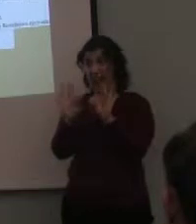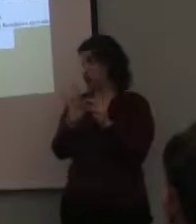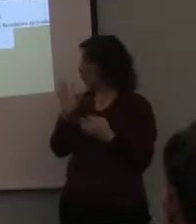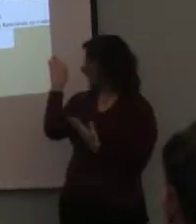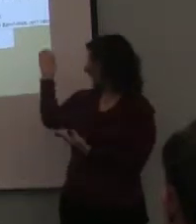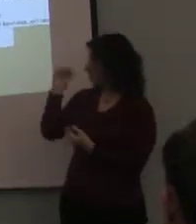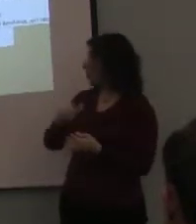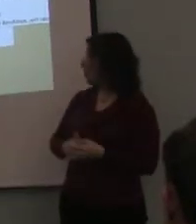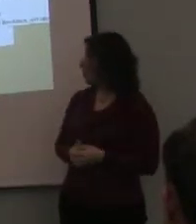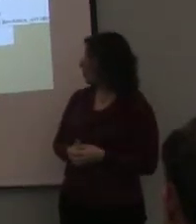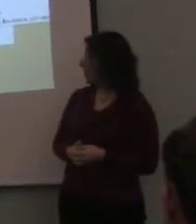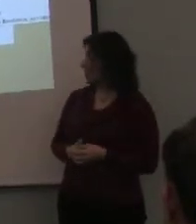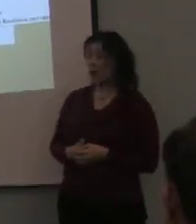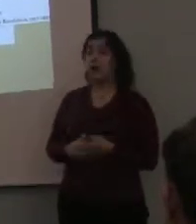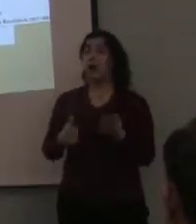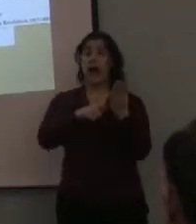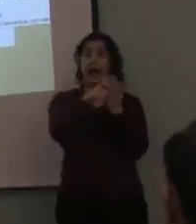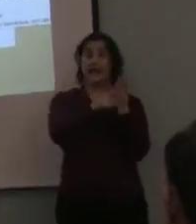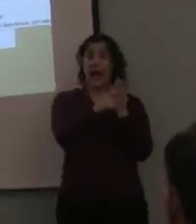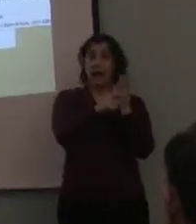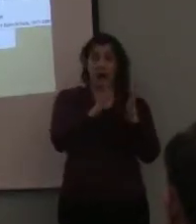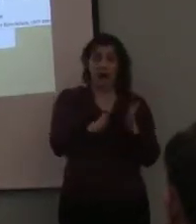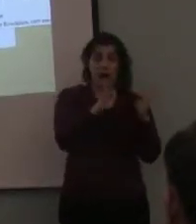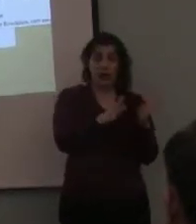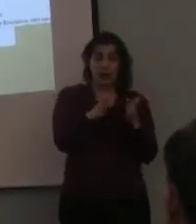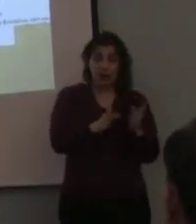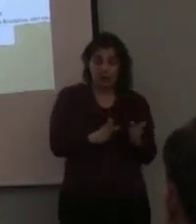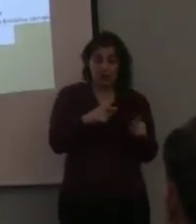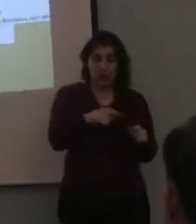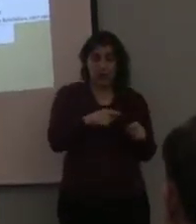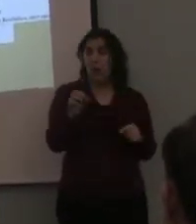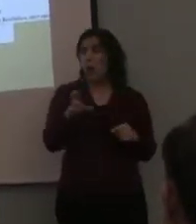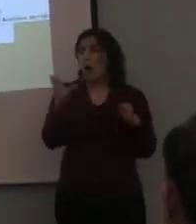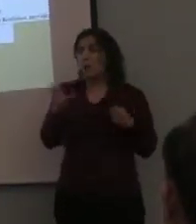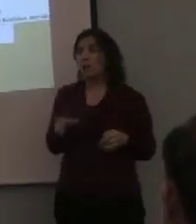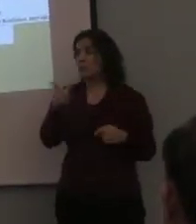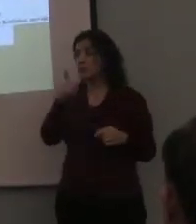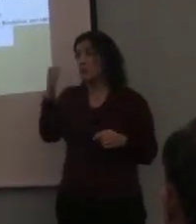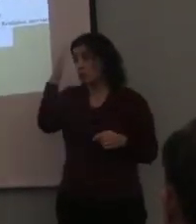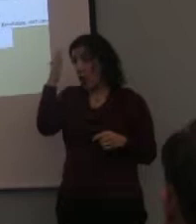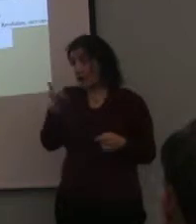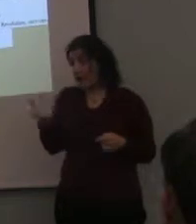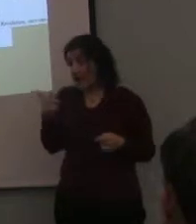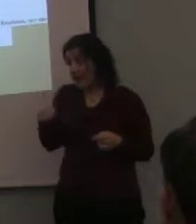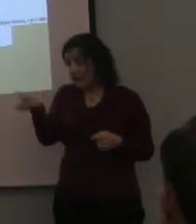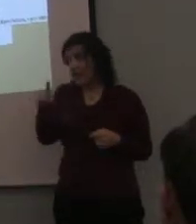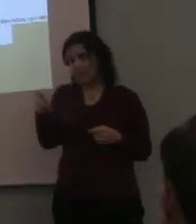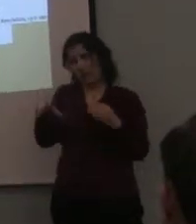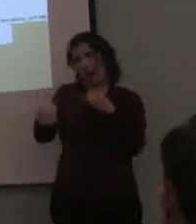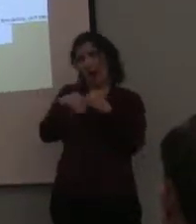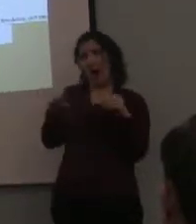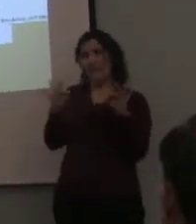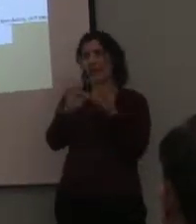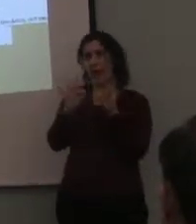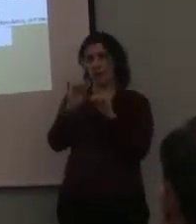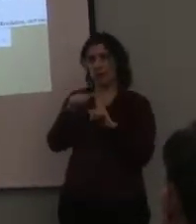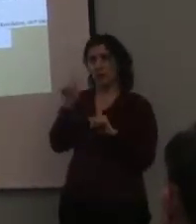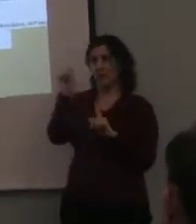think as a cataloger or as a person who knows things, we can add value.